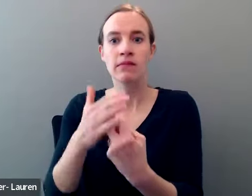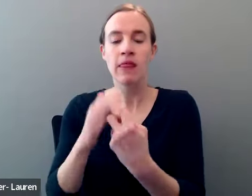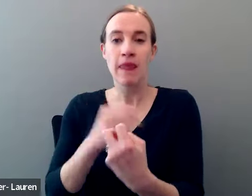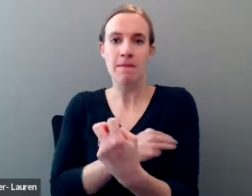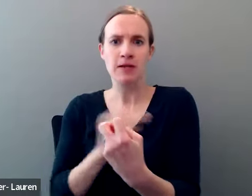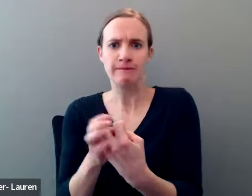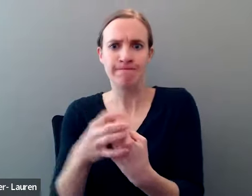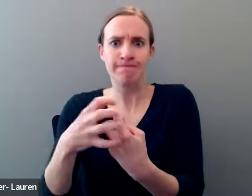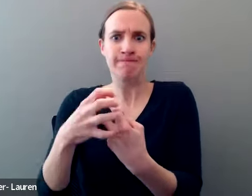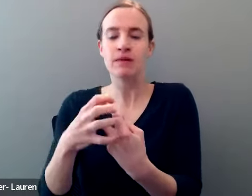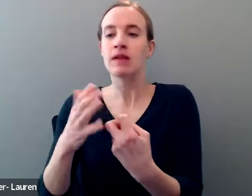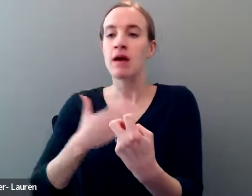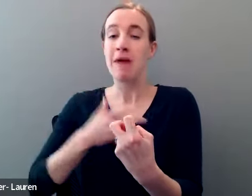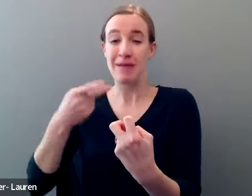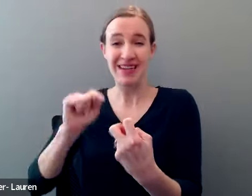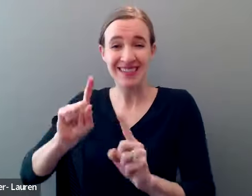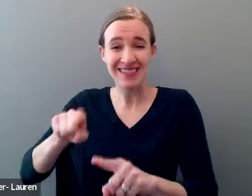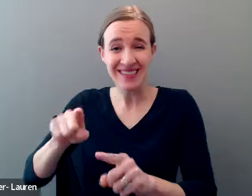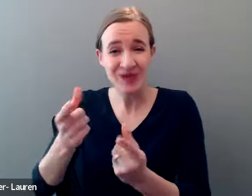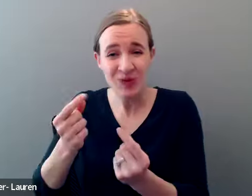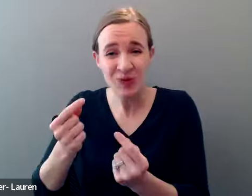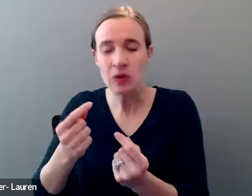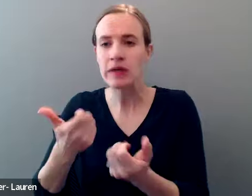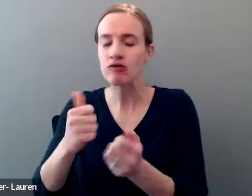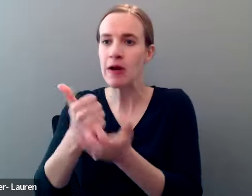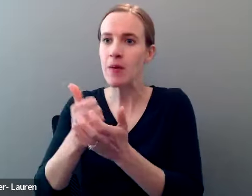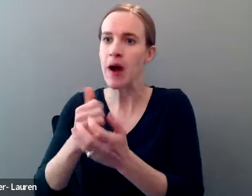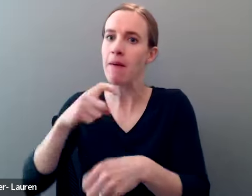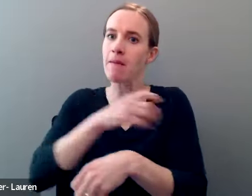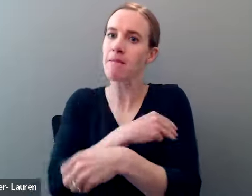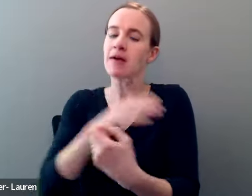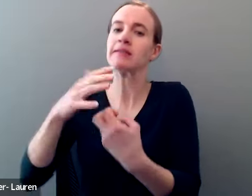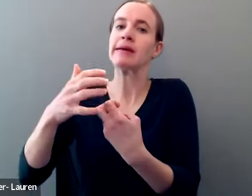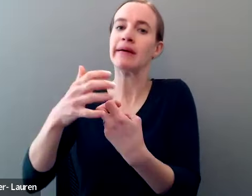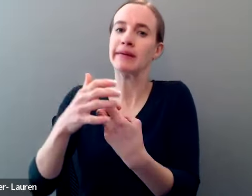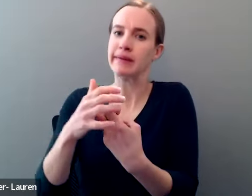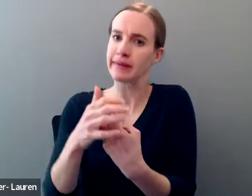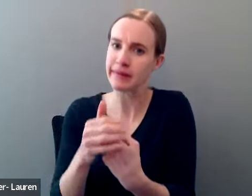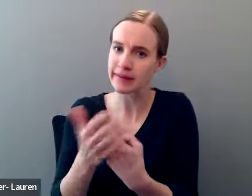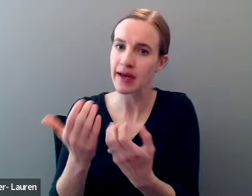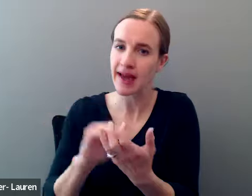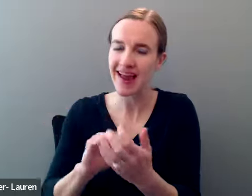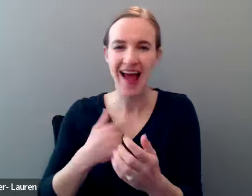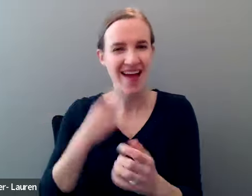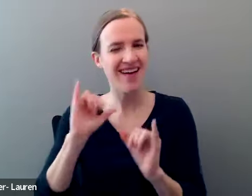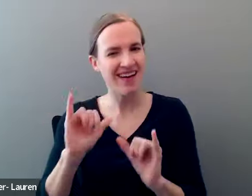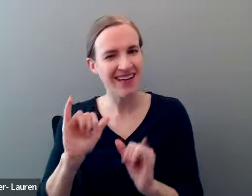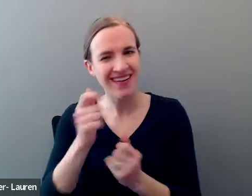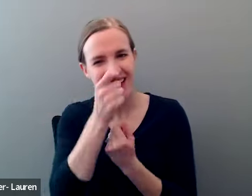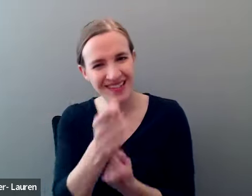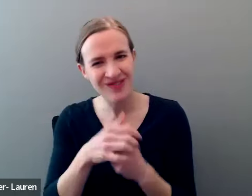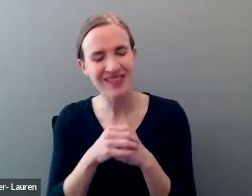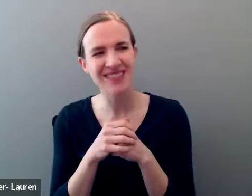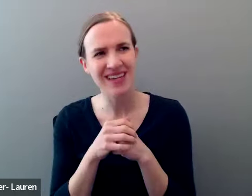been an interesting journey. I've been using a lot of skills, but it's also been so fascinating to see truly just